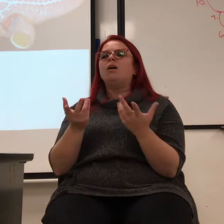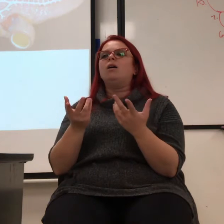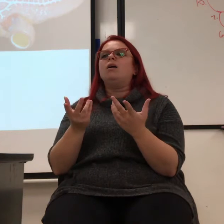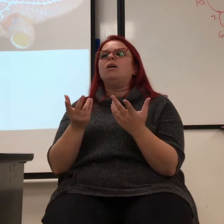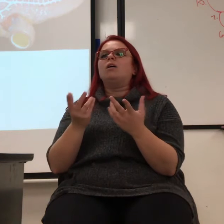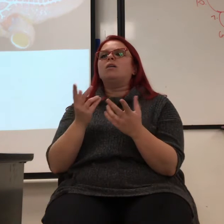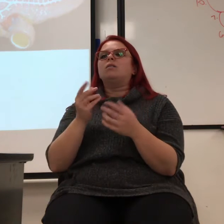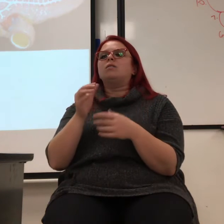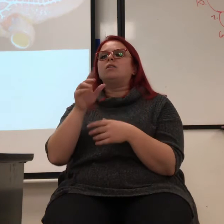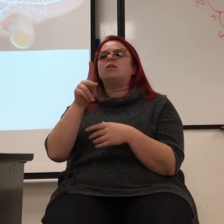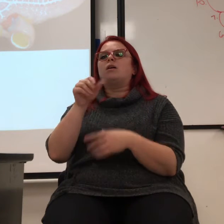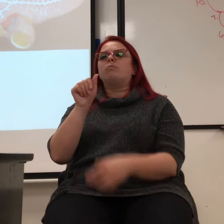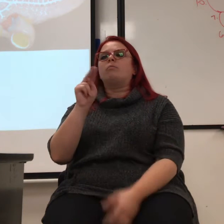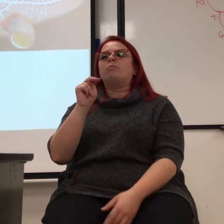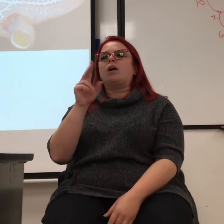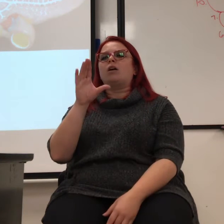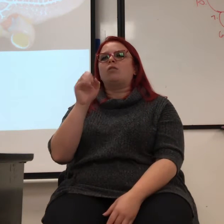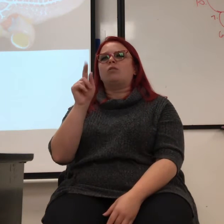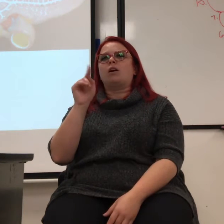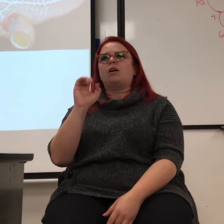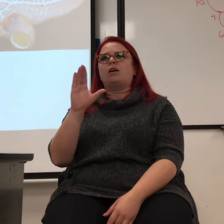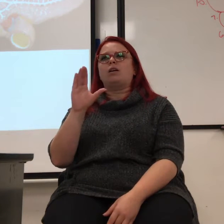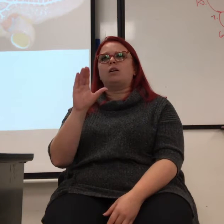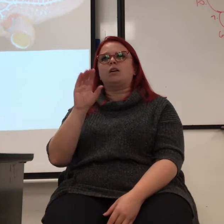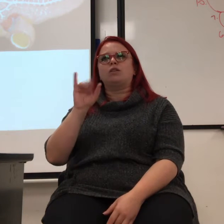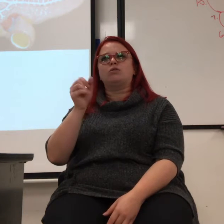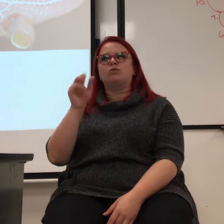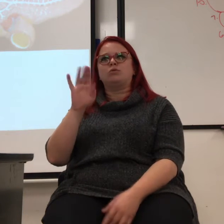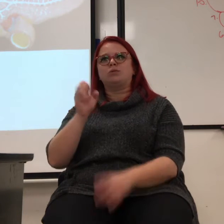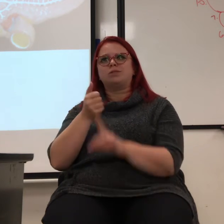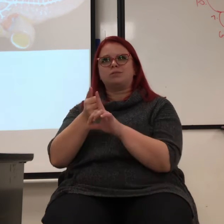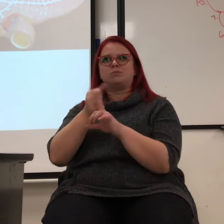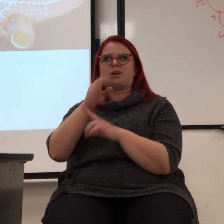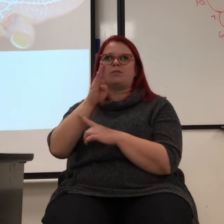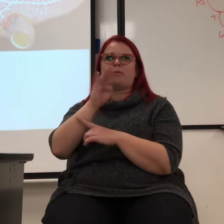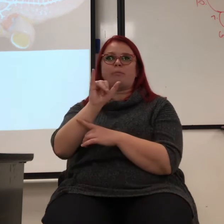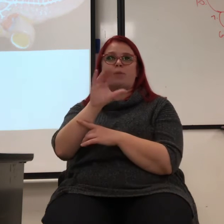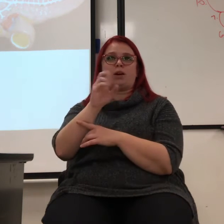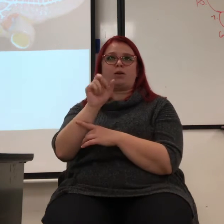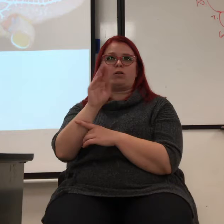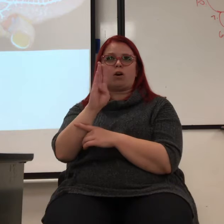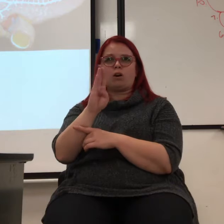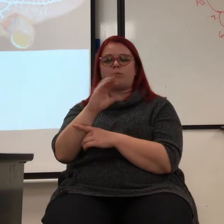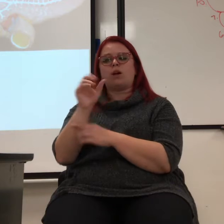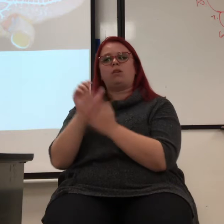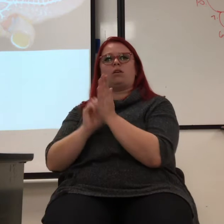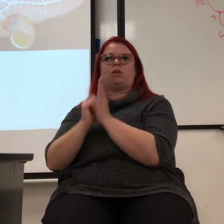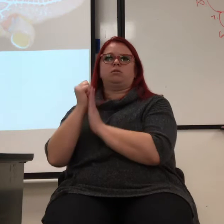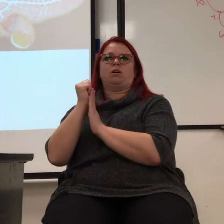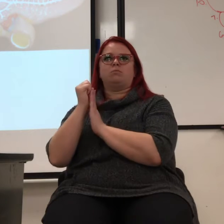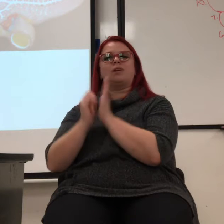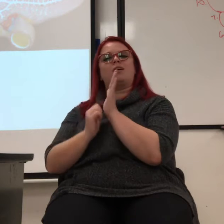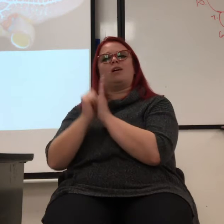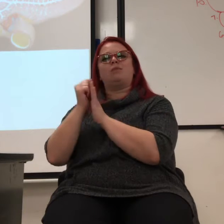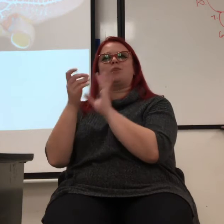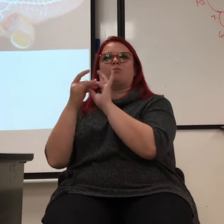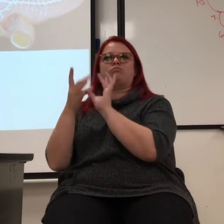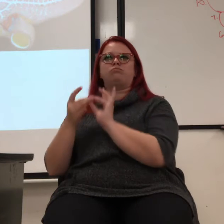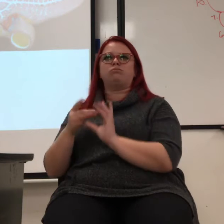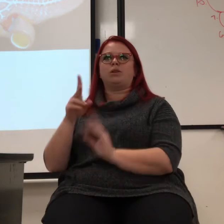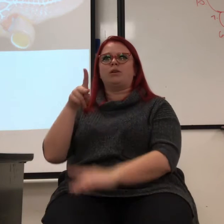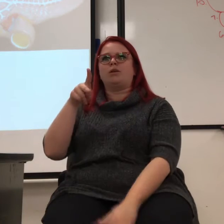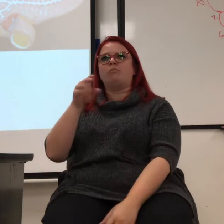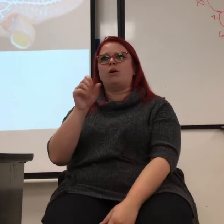So the pancreatic juices are basically bicarb and enzymes. The enzymes break the polymers into monomers.